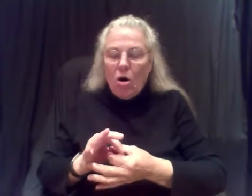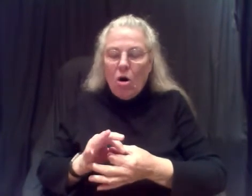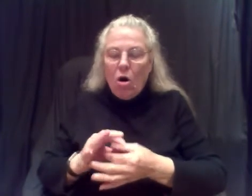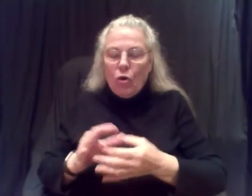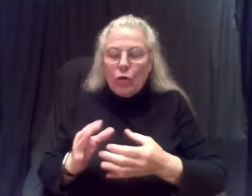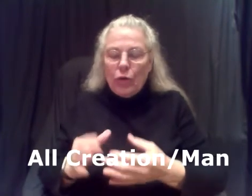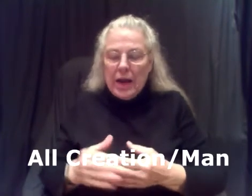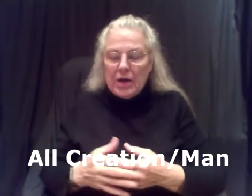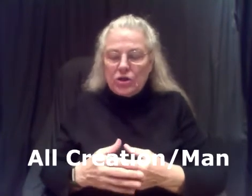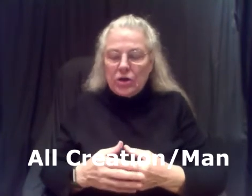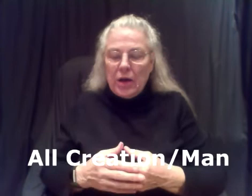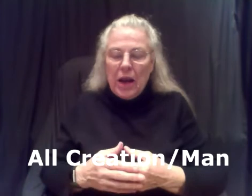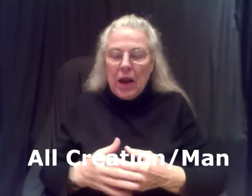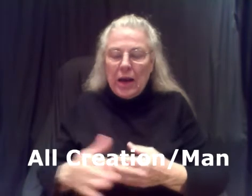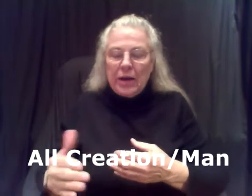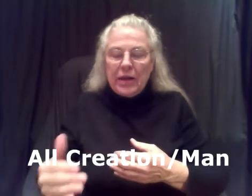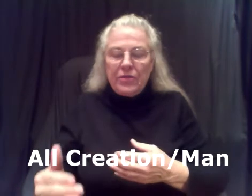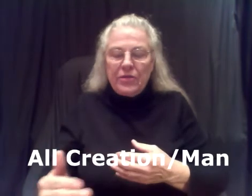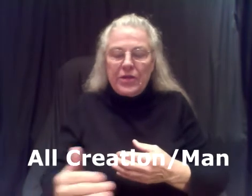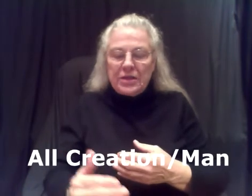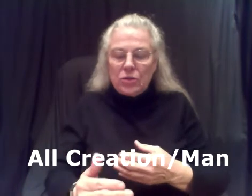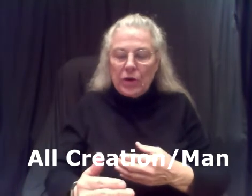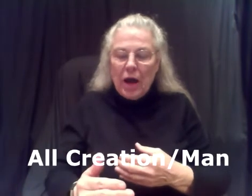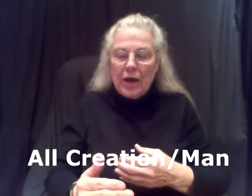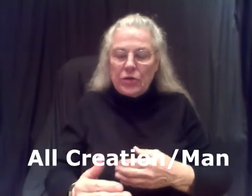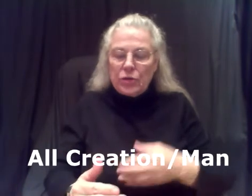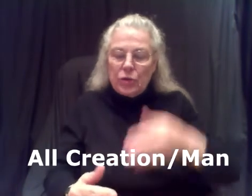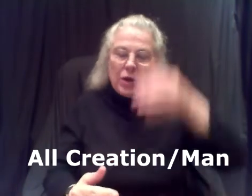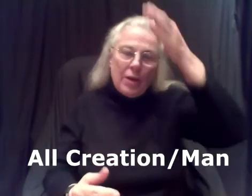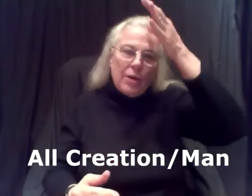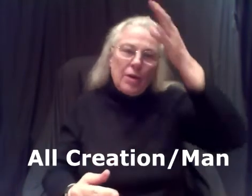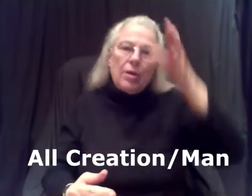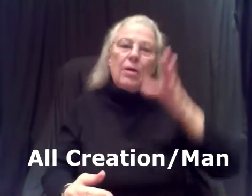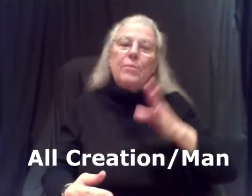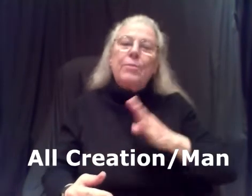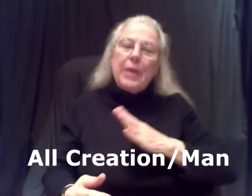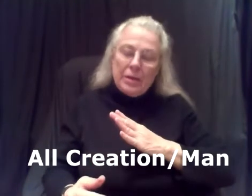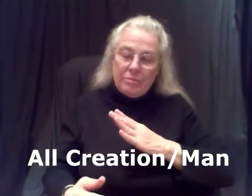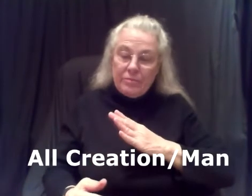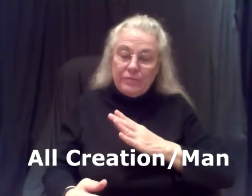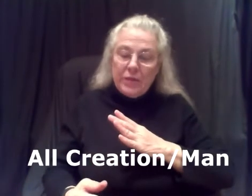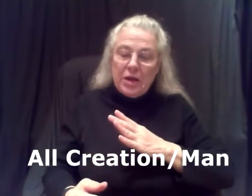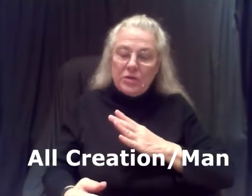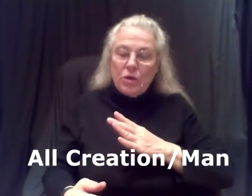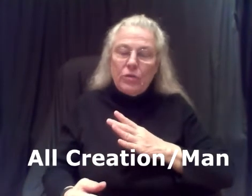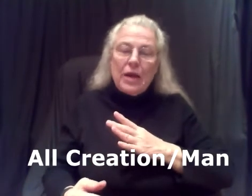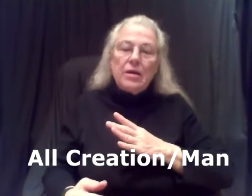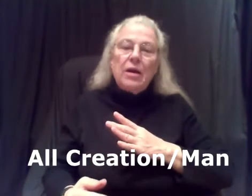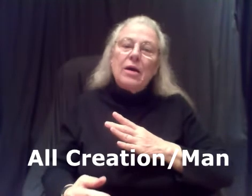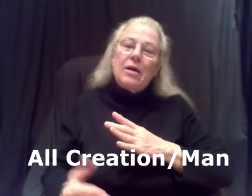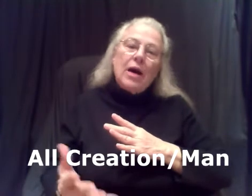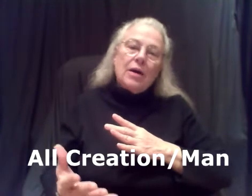All creation, and in this one I do men, so that